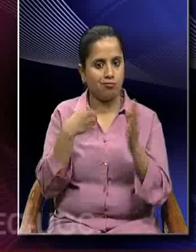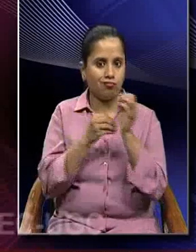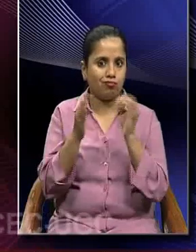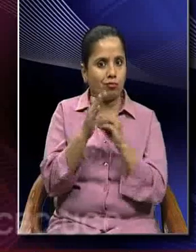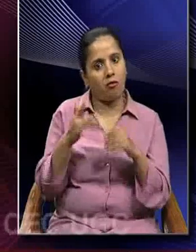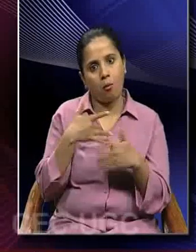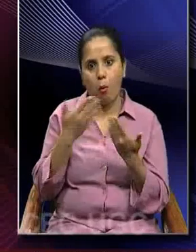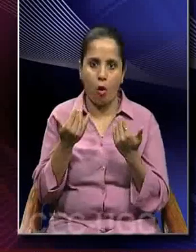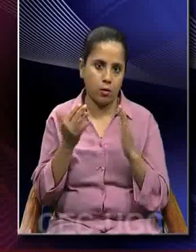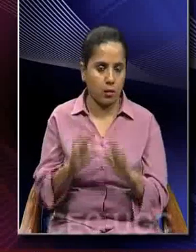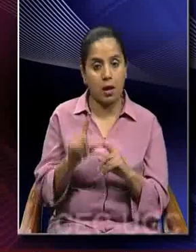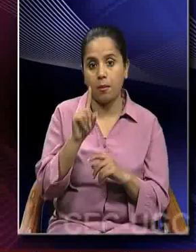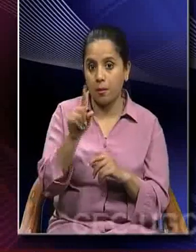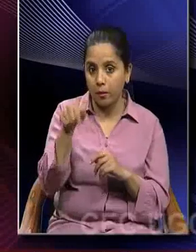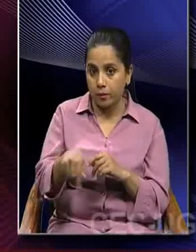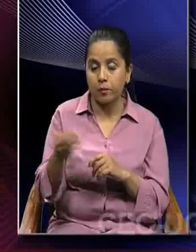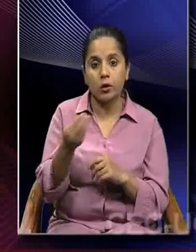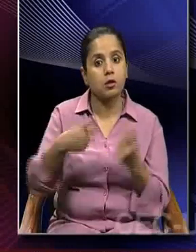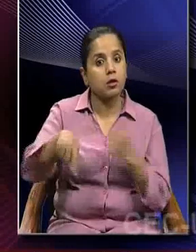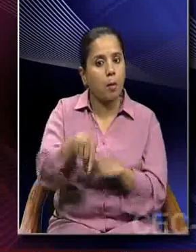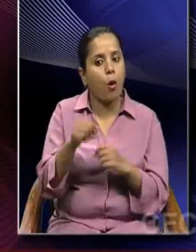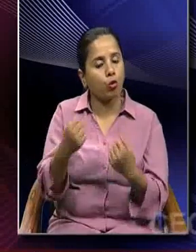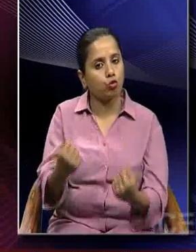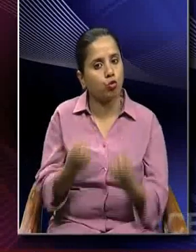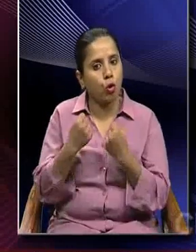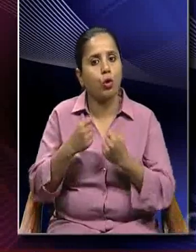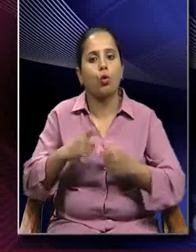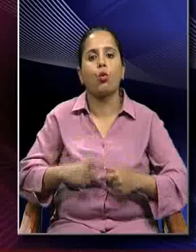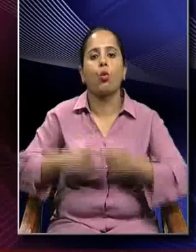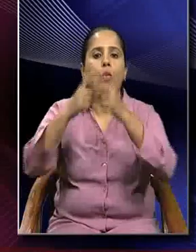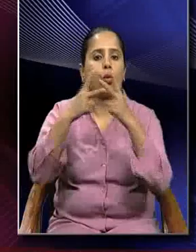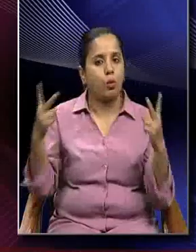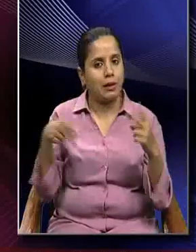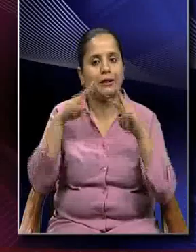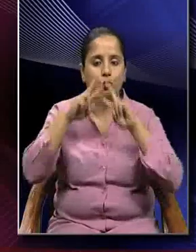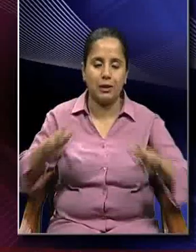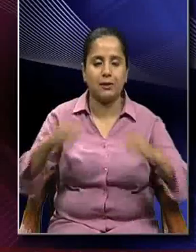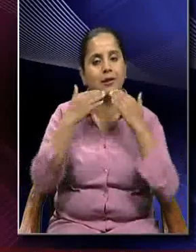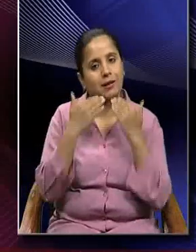but it is seen as one of the strengths of qualitative research. Thank you.